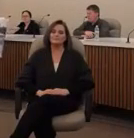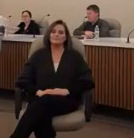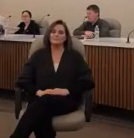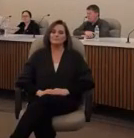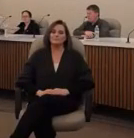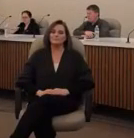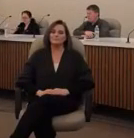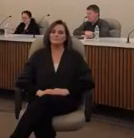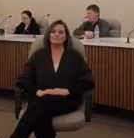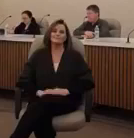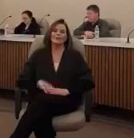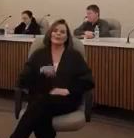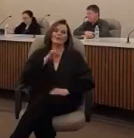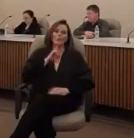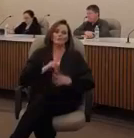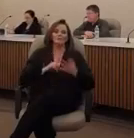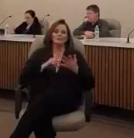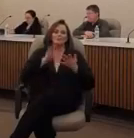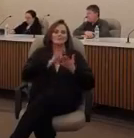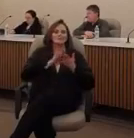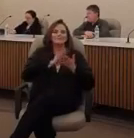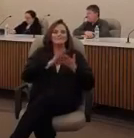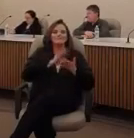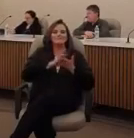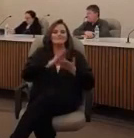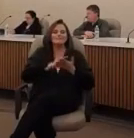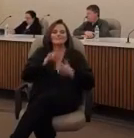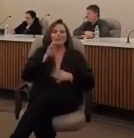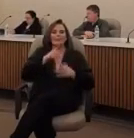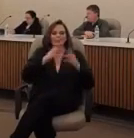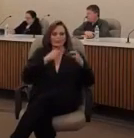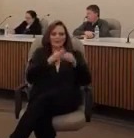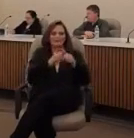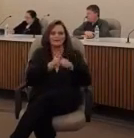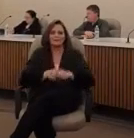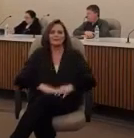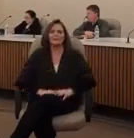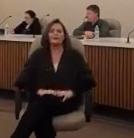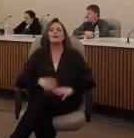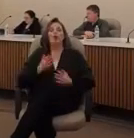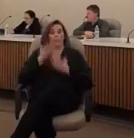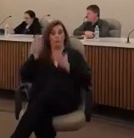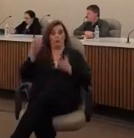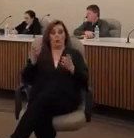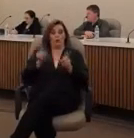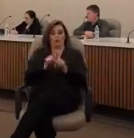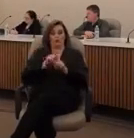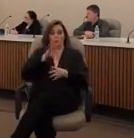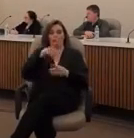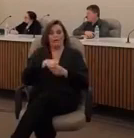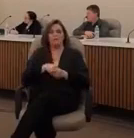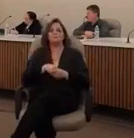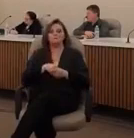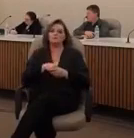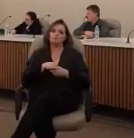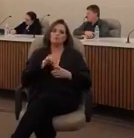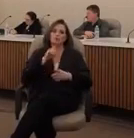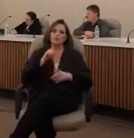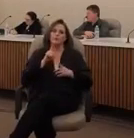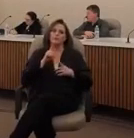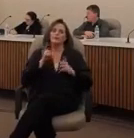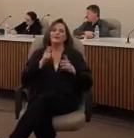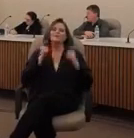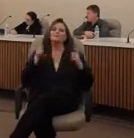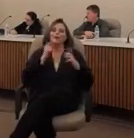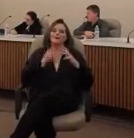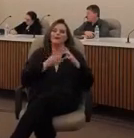you. So really just cleaning up the building. The proposal also involves making significant improvements to the site.